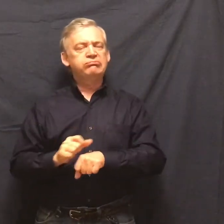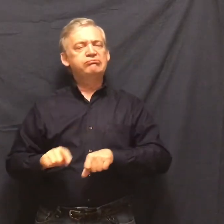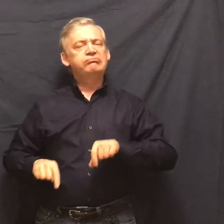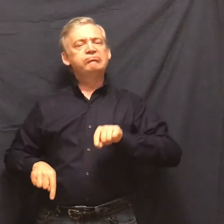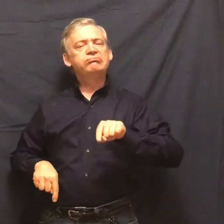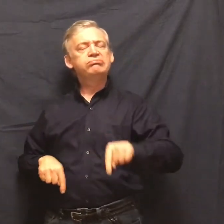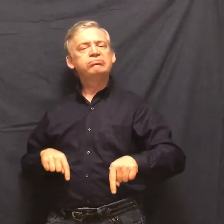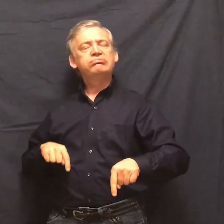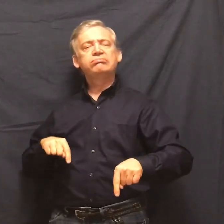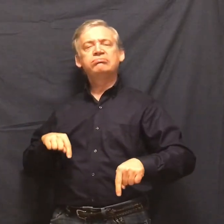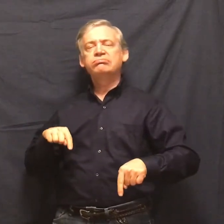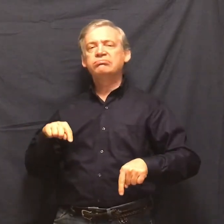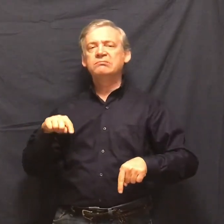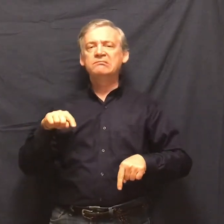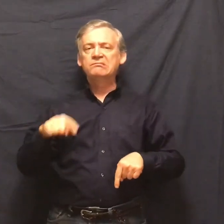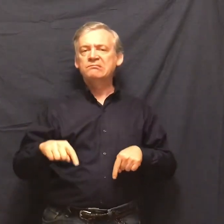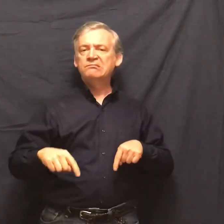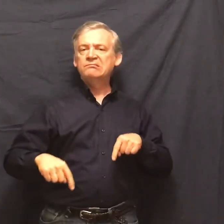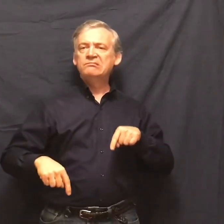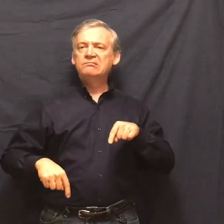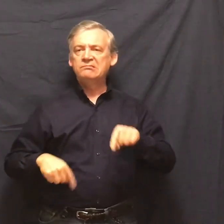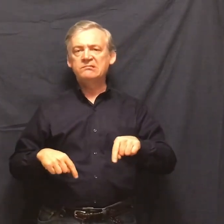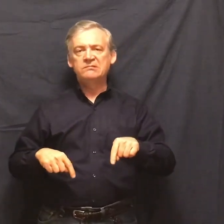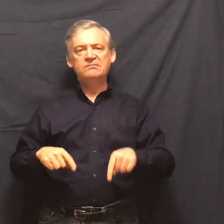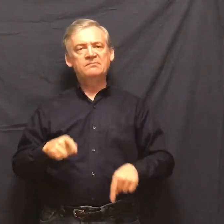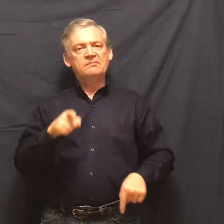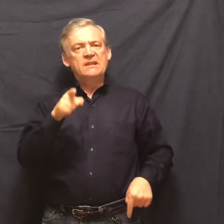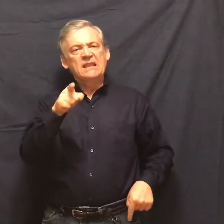He was a jerkline skinner, the prince of the ranch,